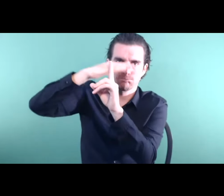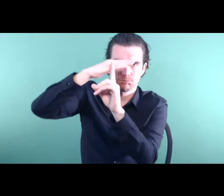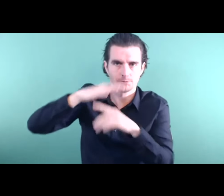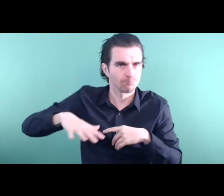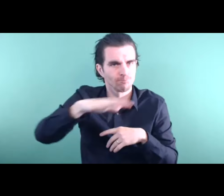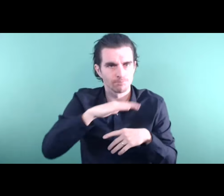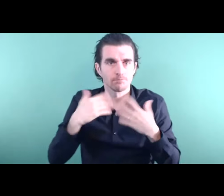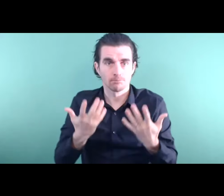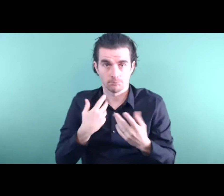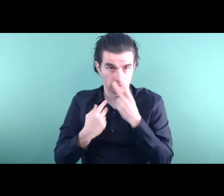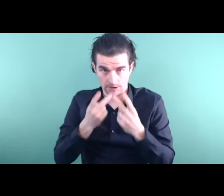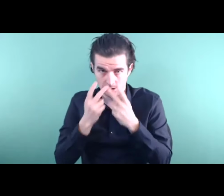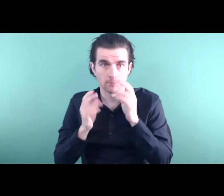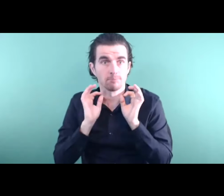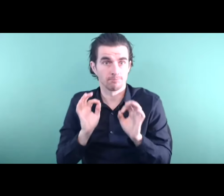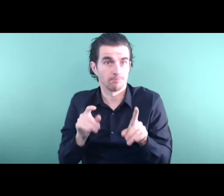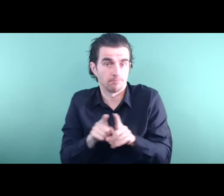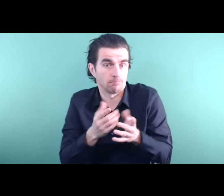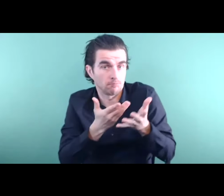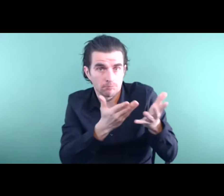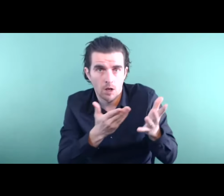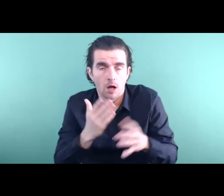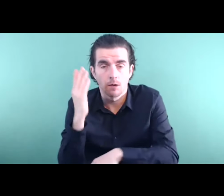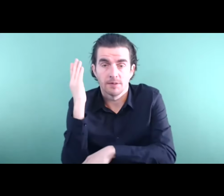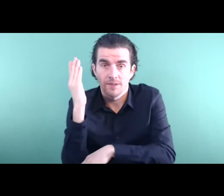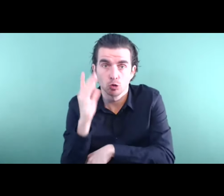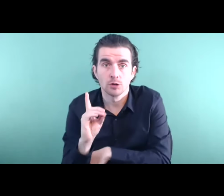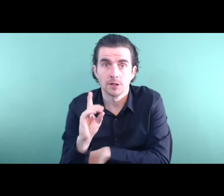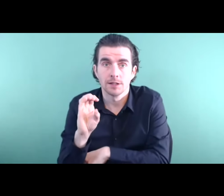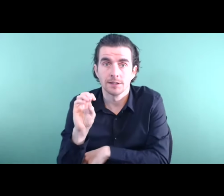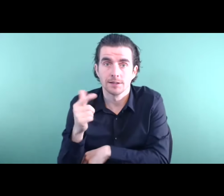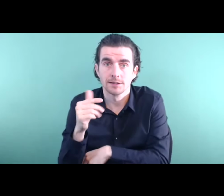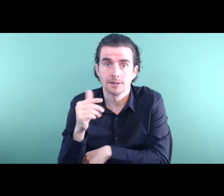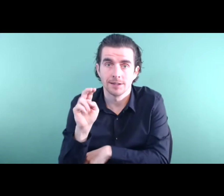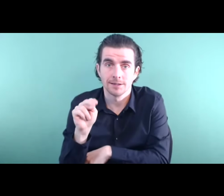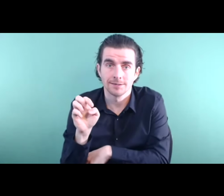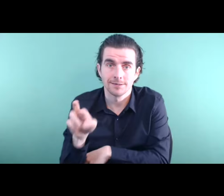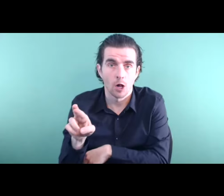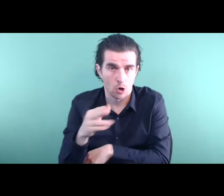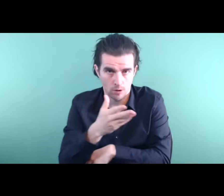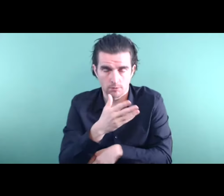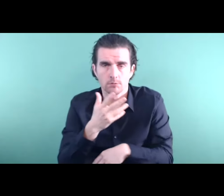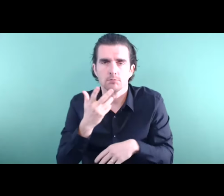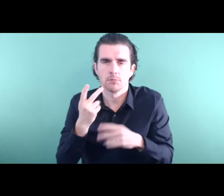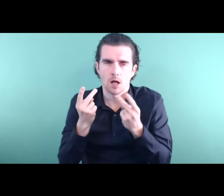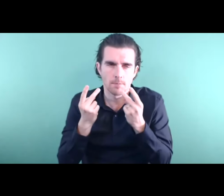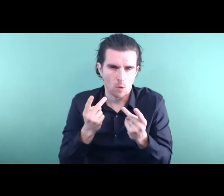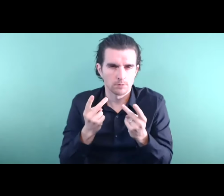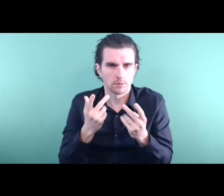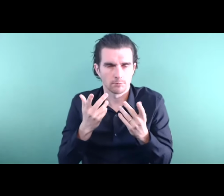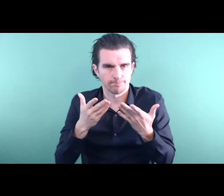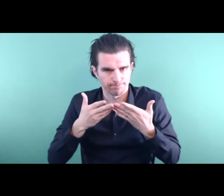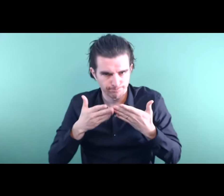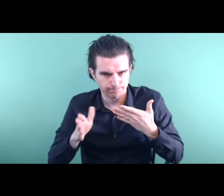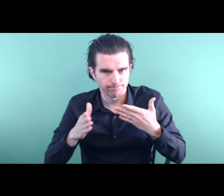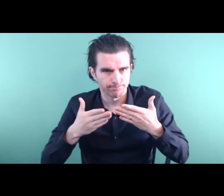at a national level. And this was very, very, very important. And I have to say that I could not do